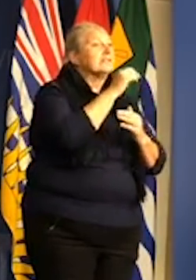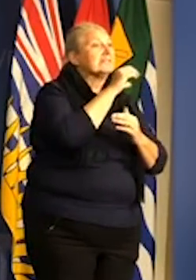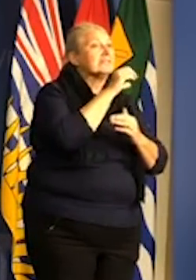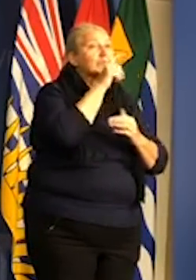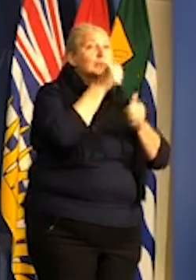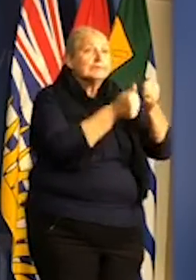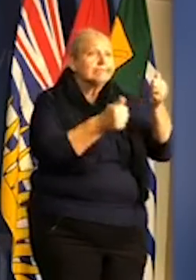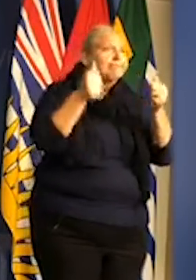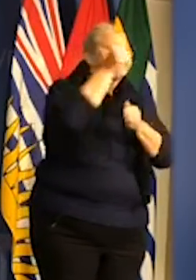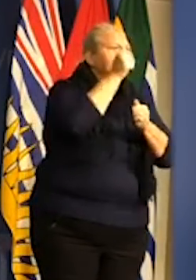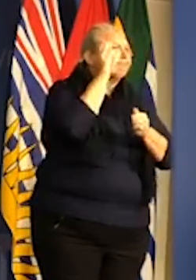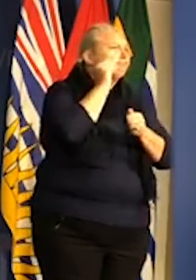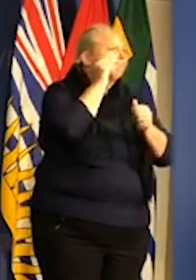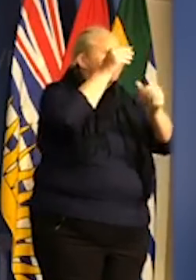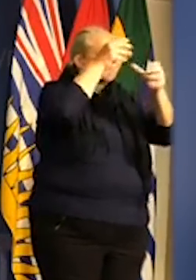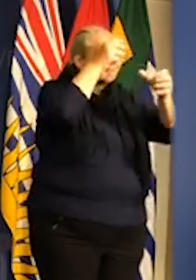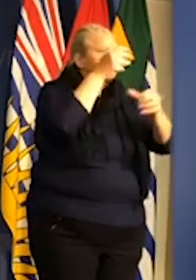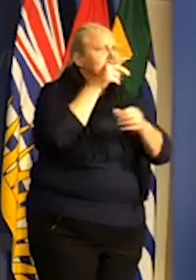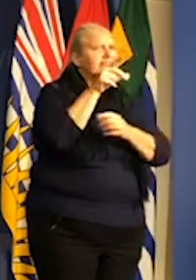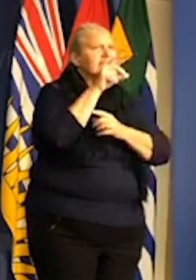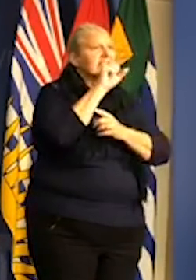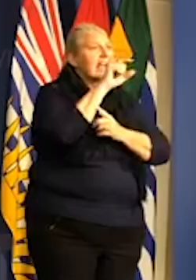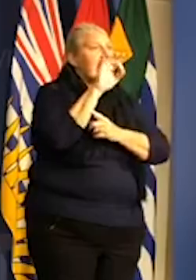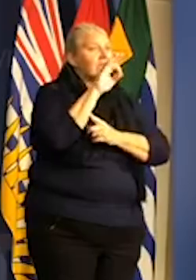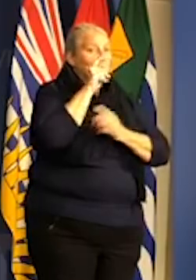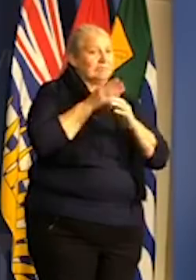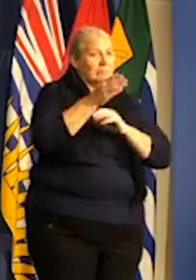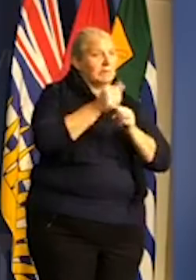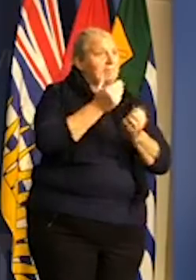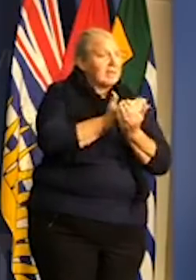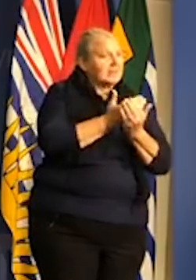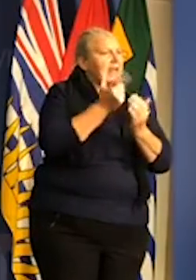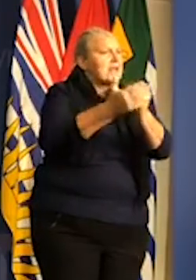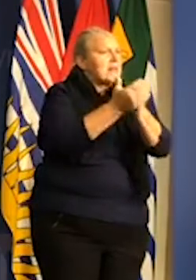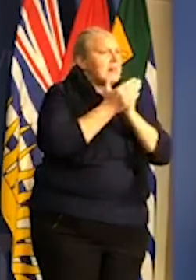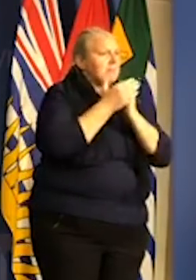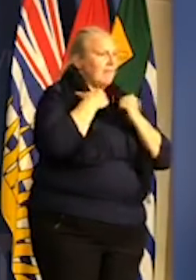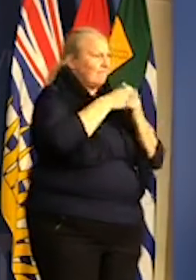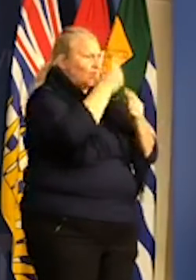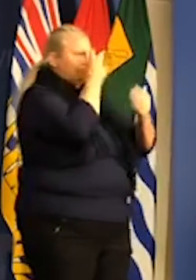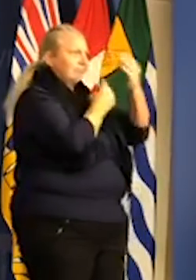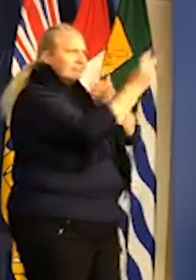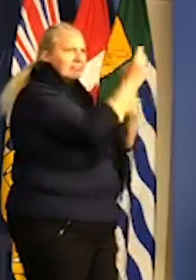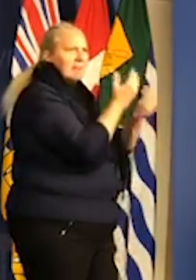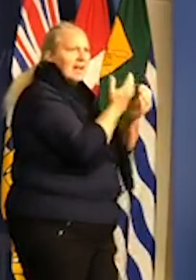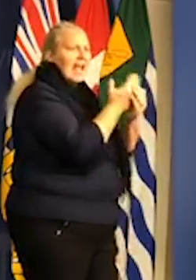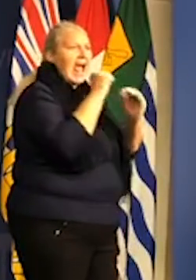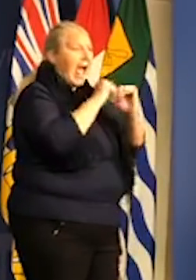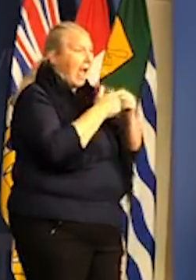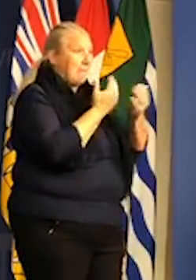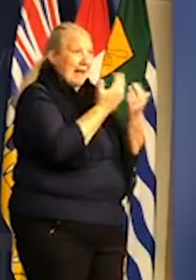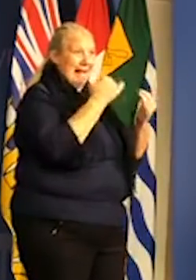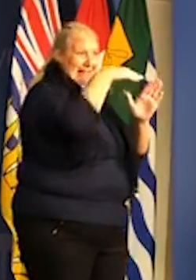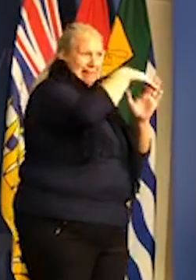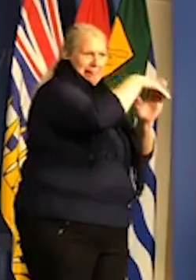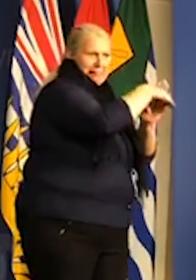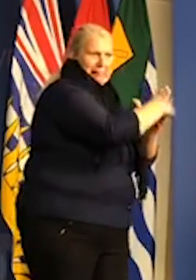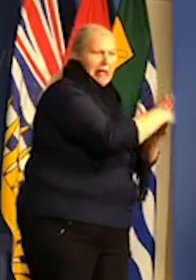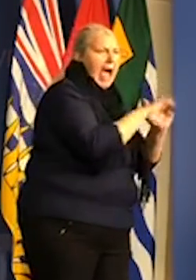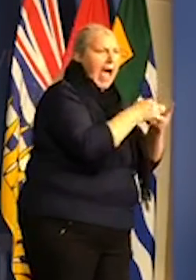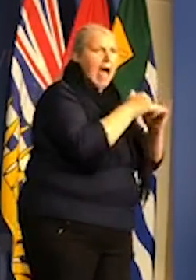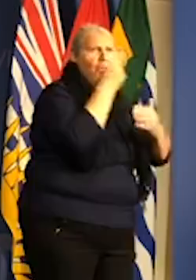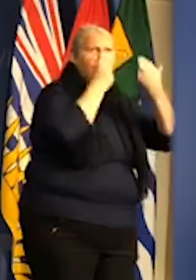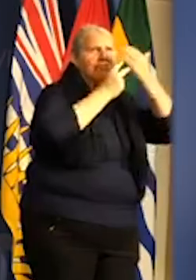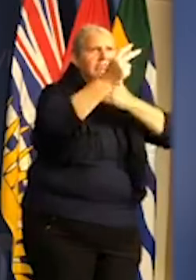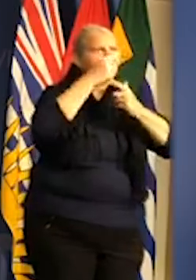at options to assist our local economy with immediate assistance and longer-term recovery. And what we need to